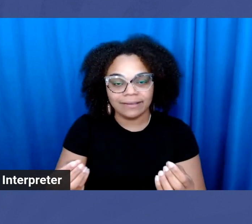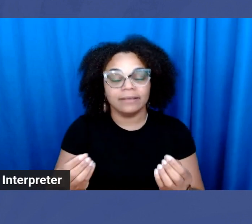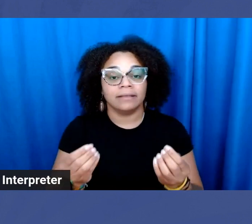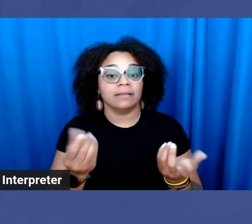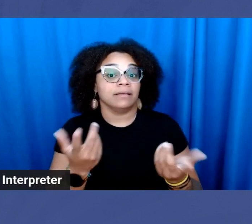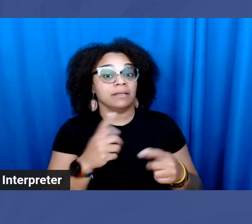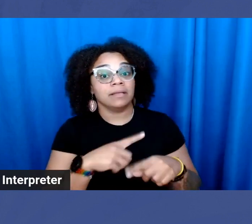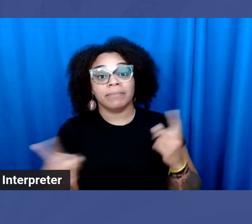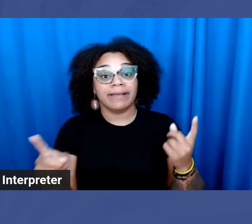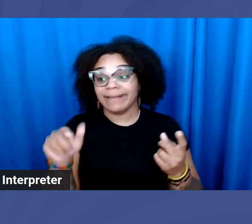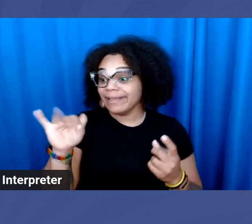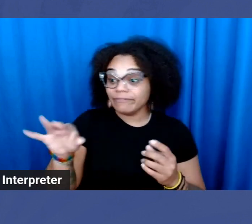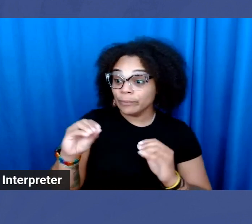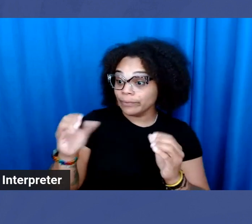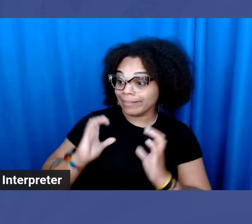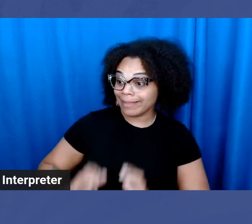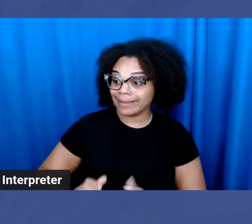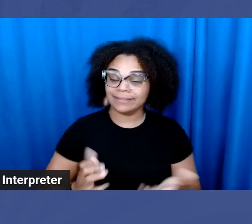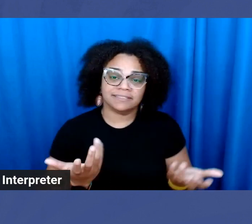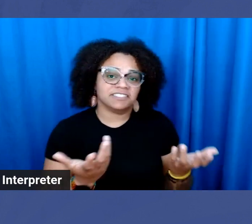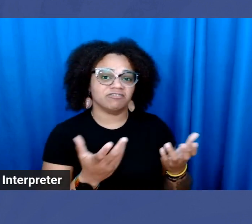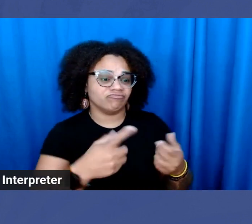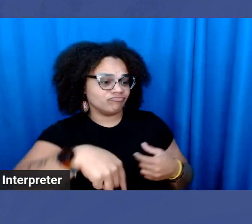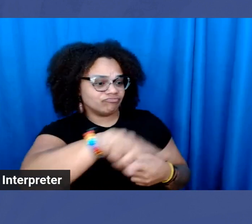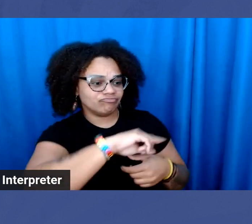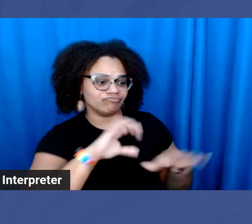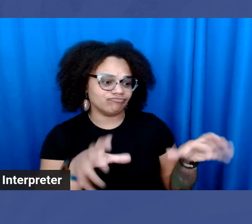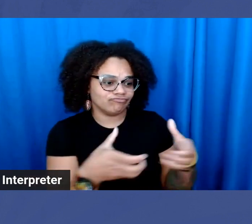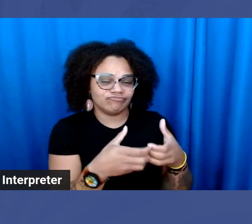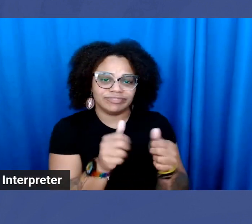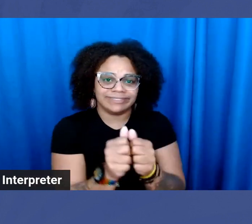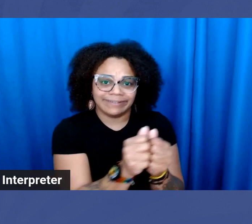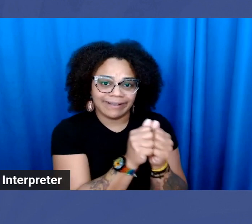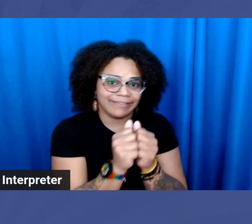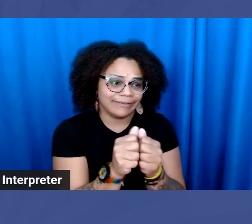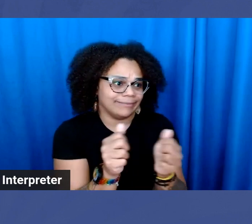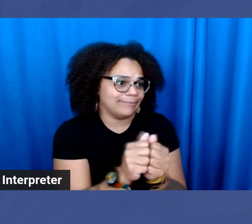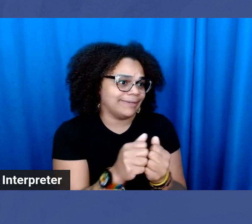is just spent in these little close quarters with like 10 other women.